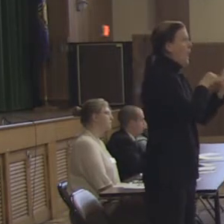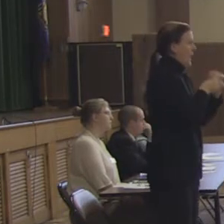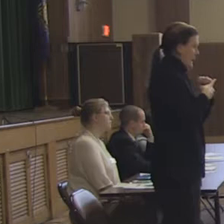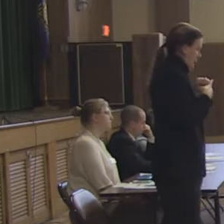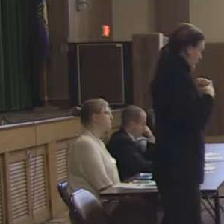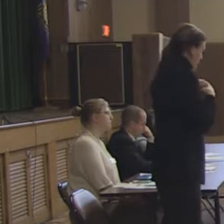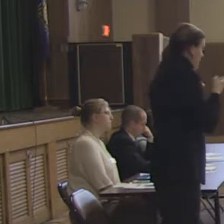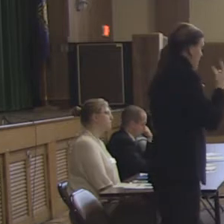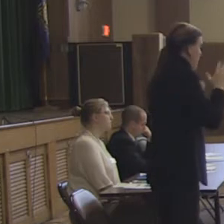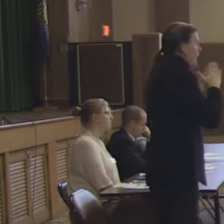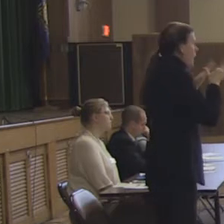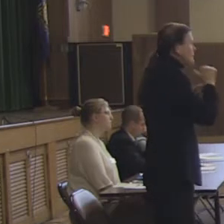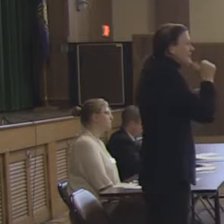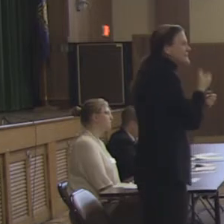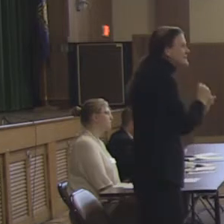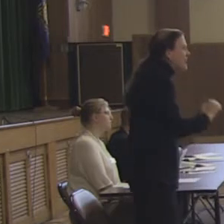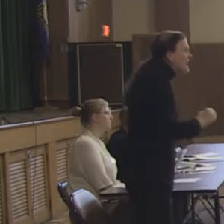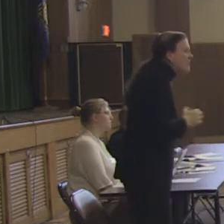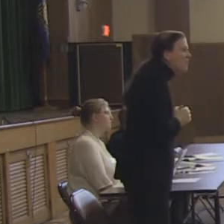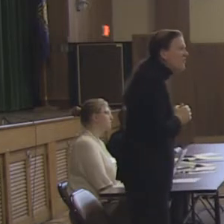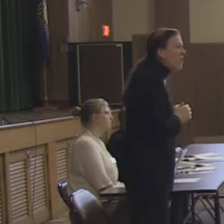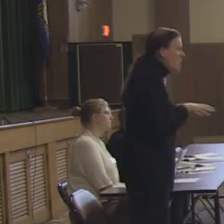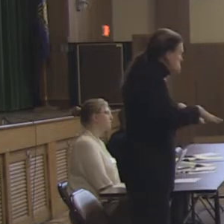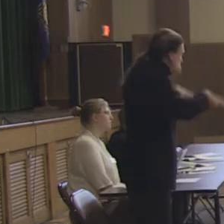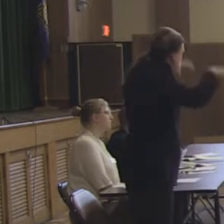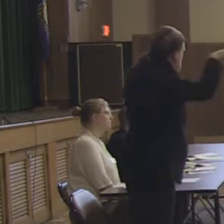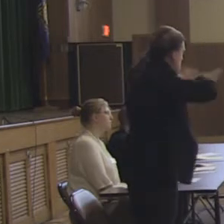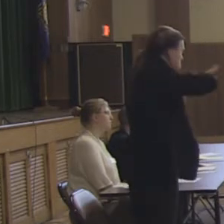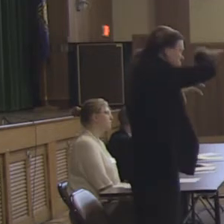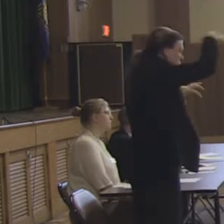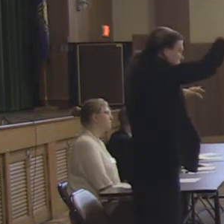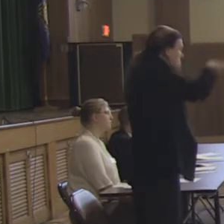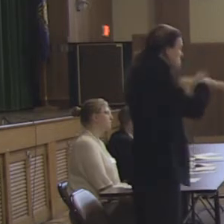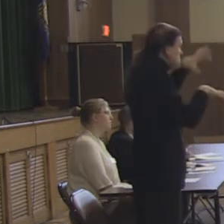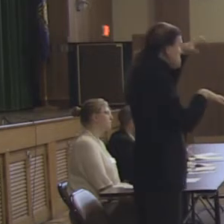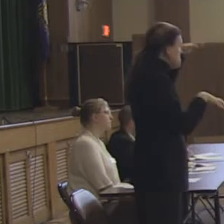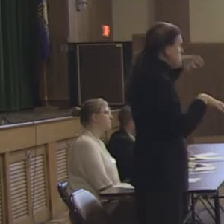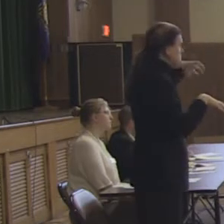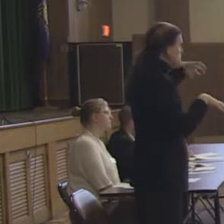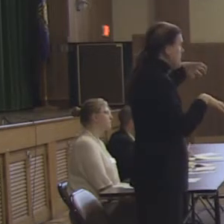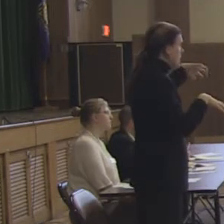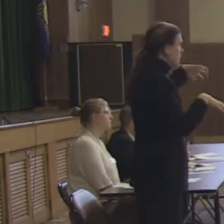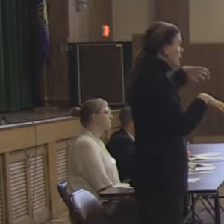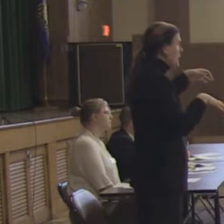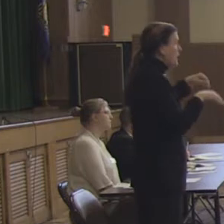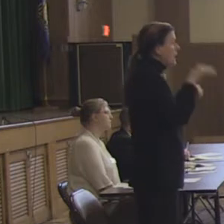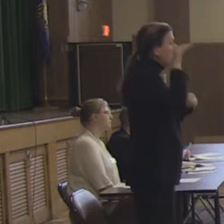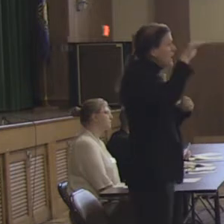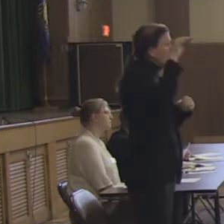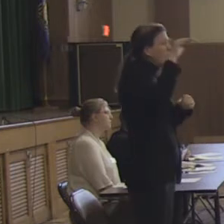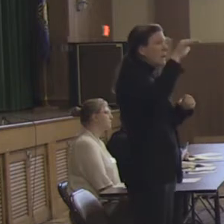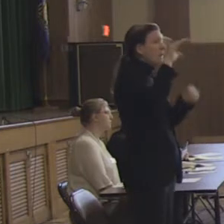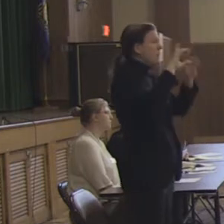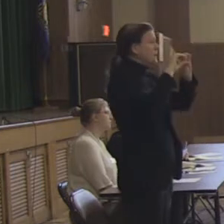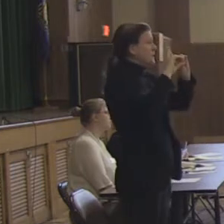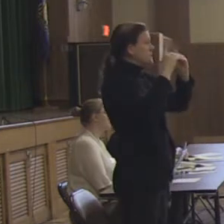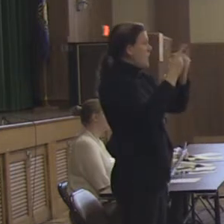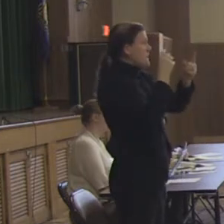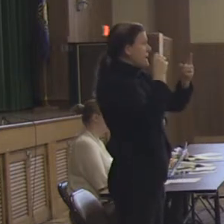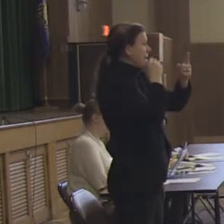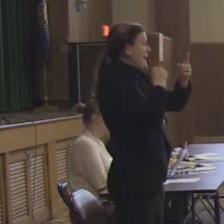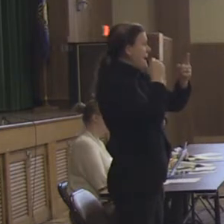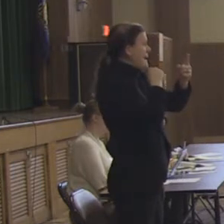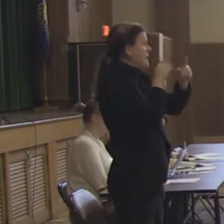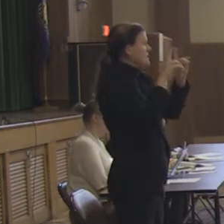that are unsafe and in unsafe environments. It's nearly impossible to get a response on that issue, and we need increased training there as